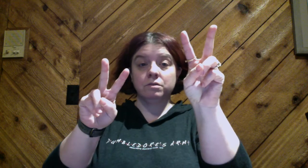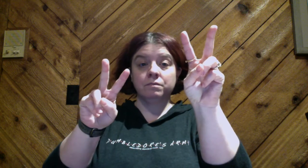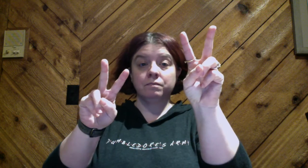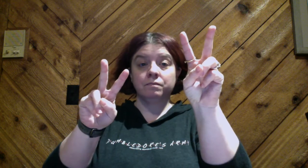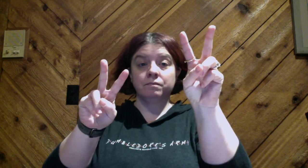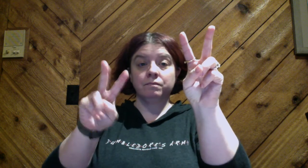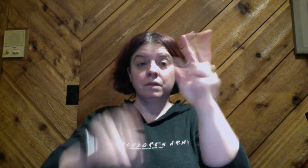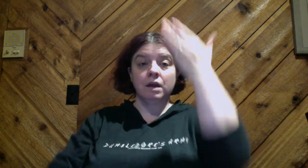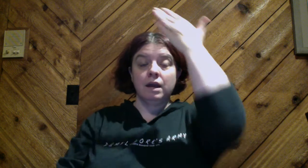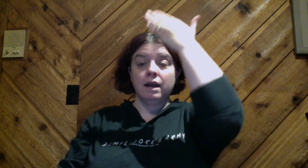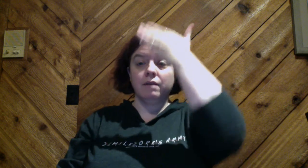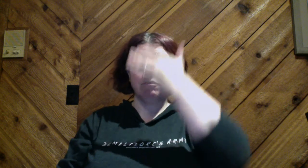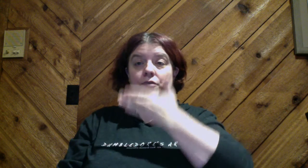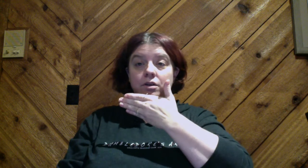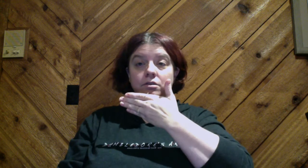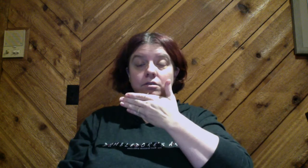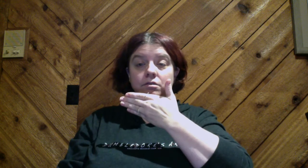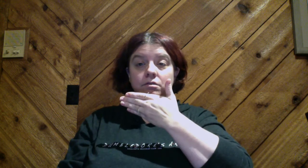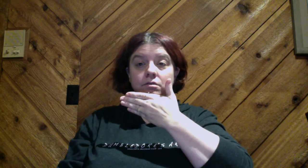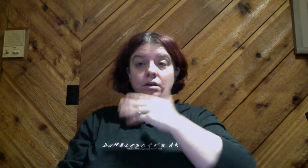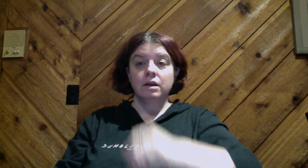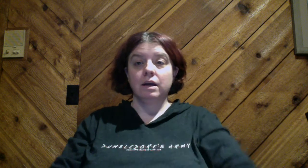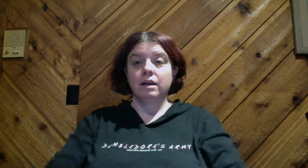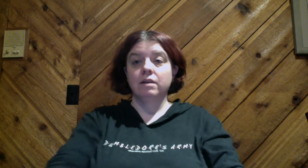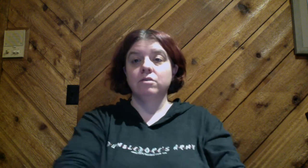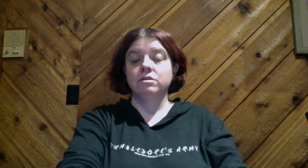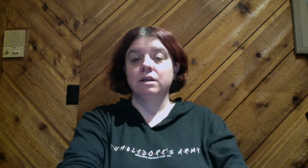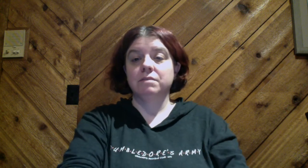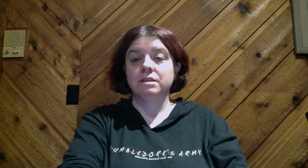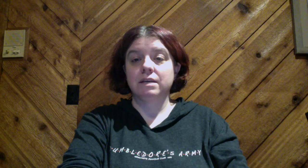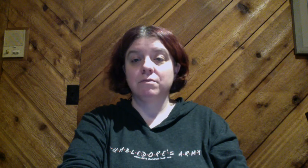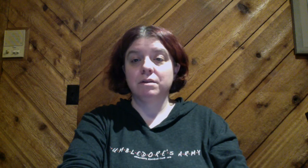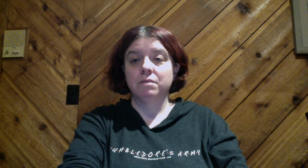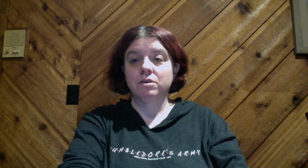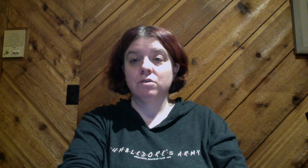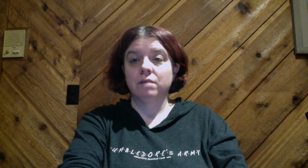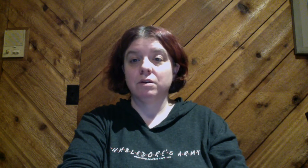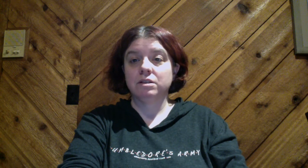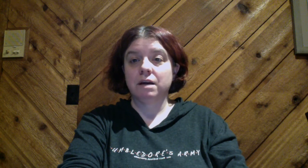And front. And I noticed that I'm at the 7-minute mark, so I'm going to stop.